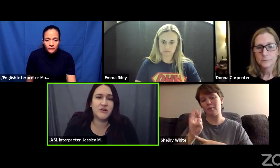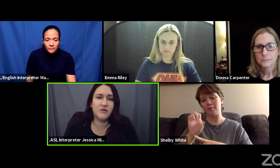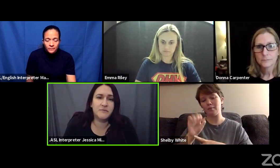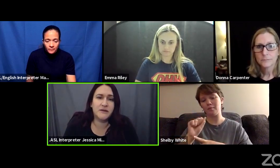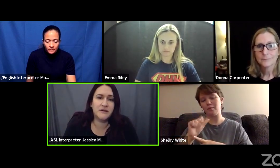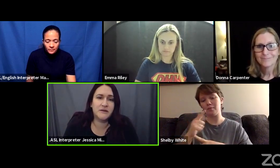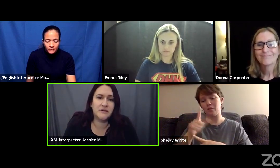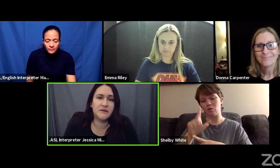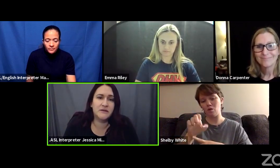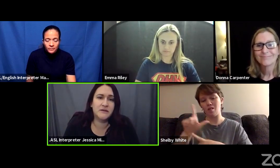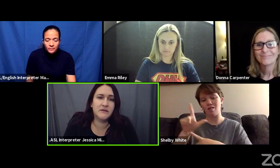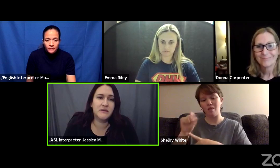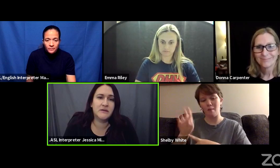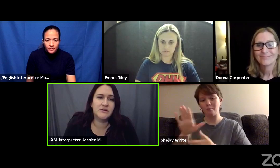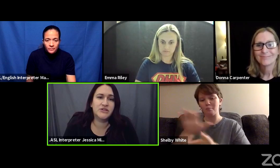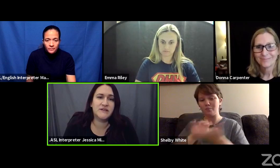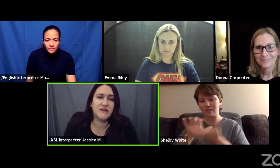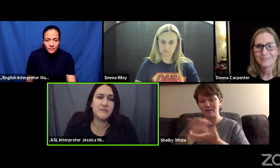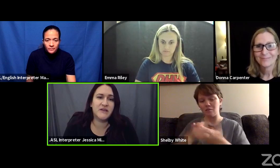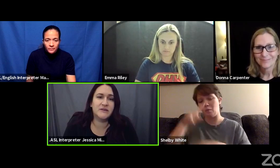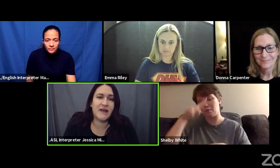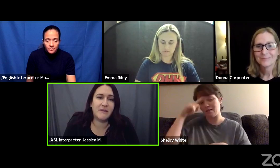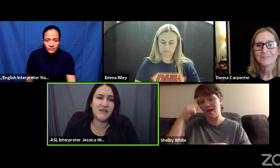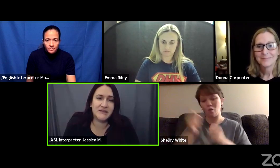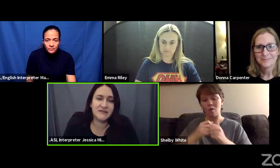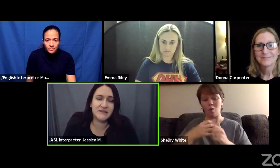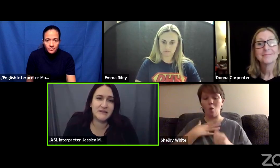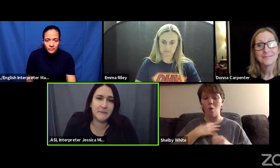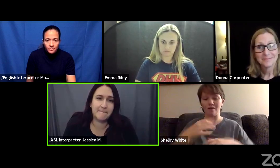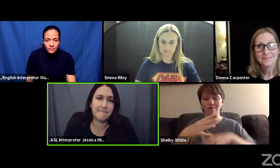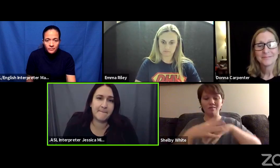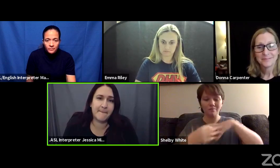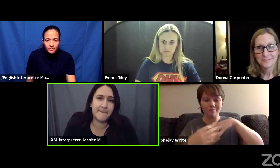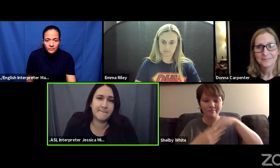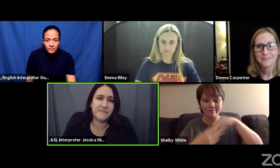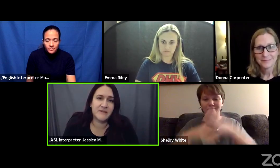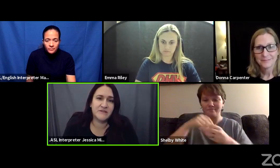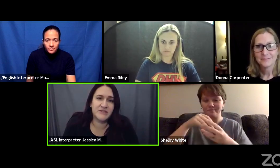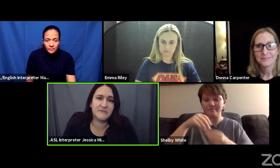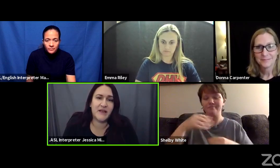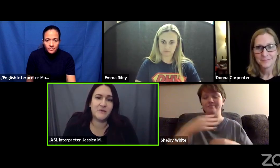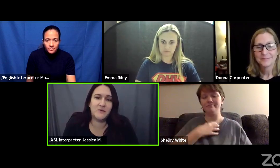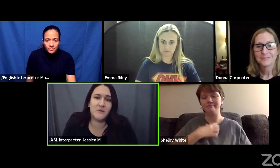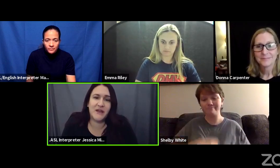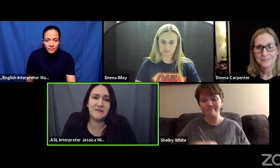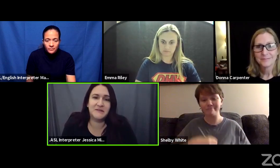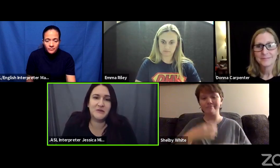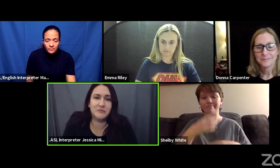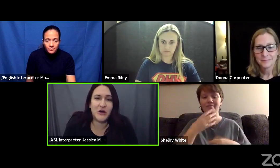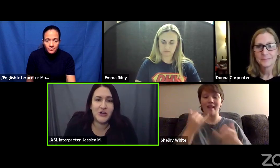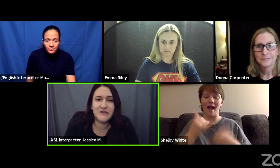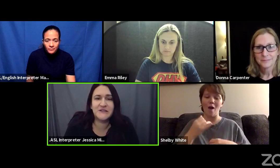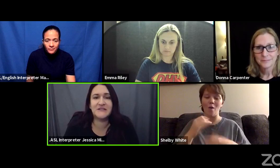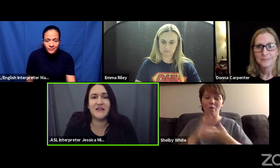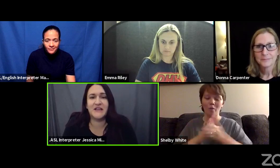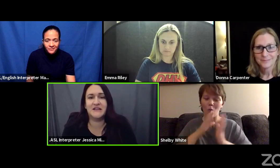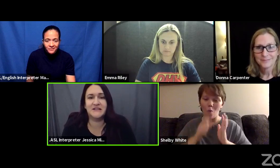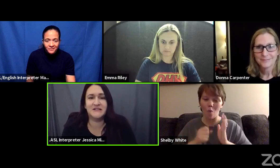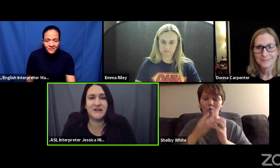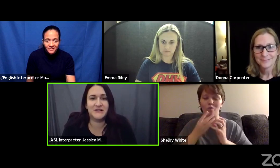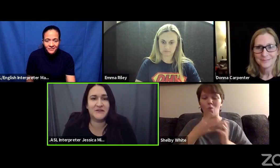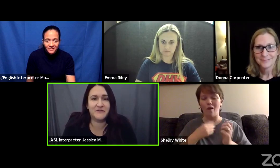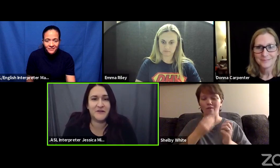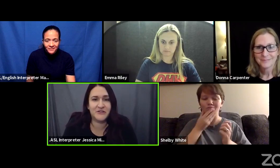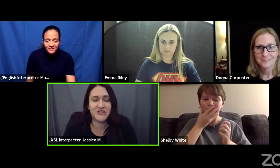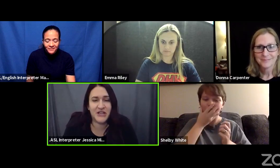she's named Hope. She's a Beagle Lab mix. She's black with white little paws